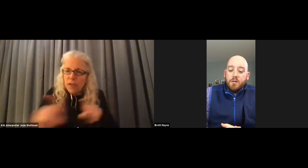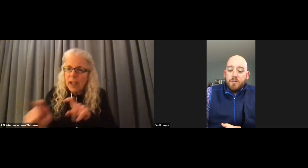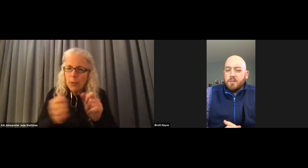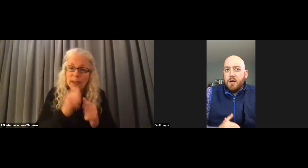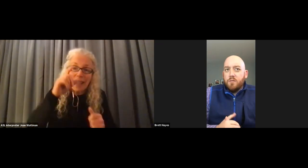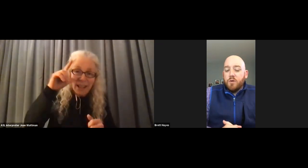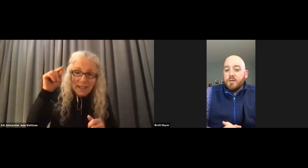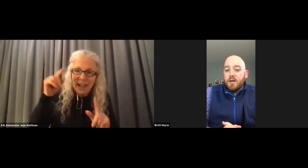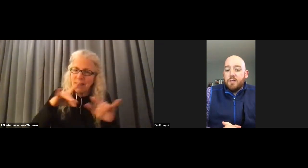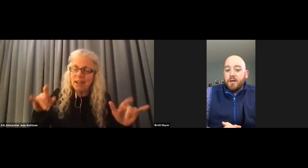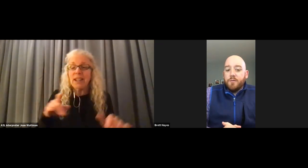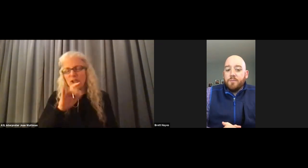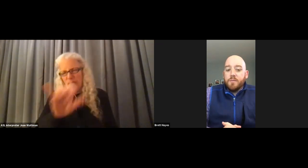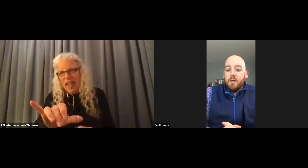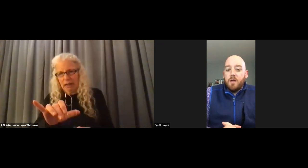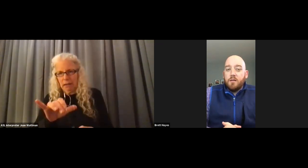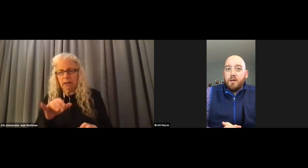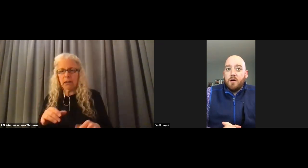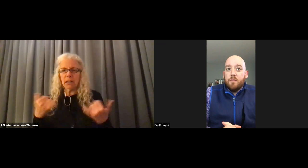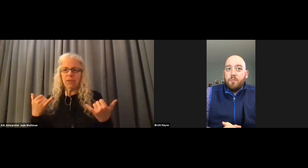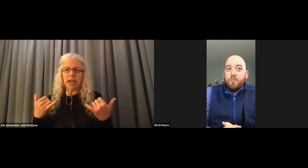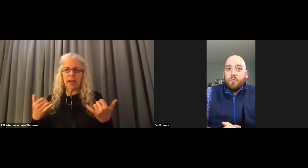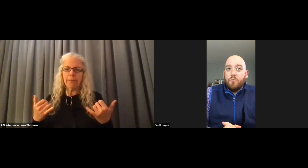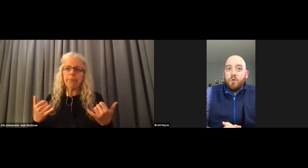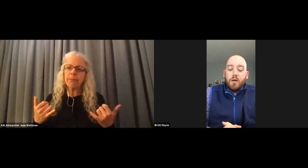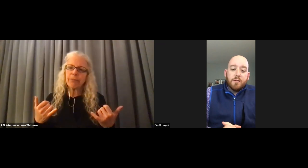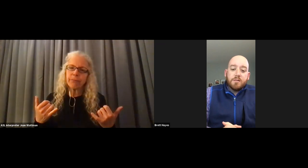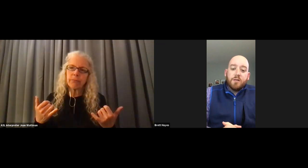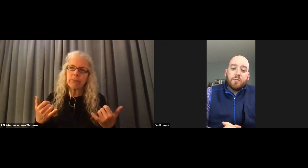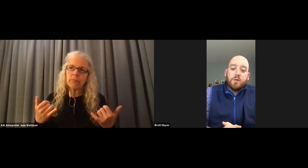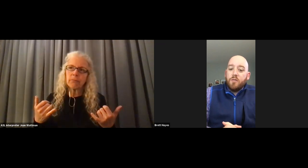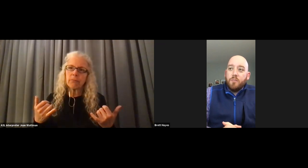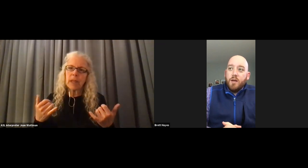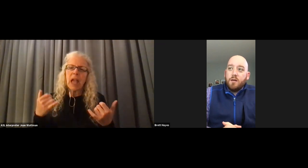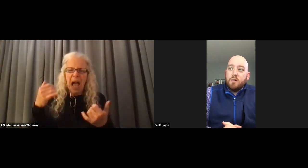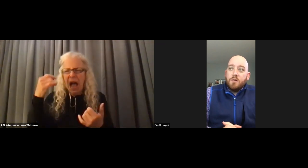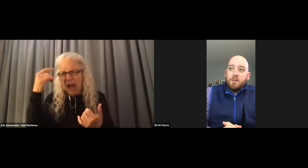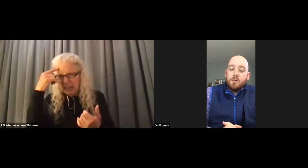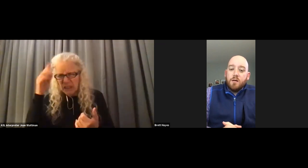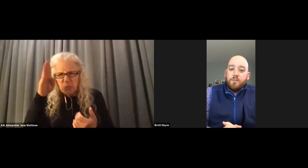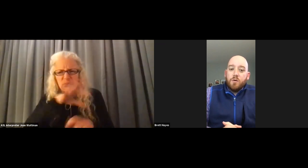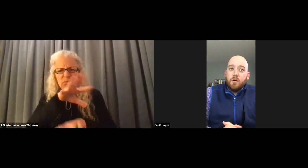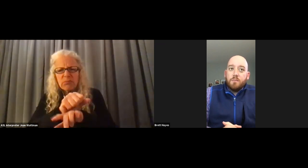So that's kind of where we stand now, and we'll likely schedule another meeting for